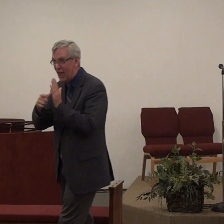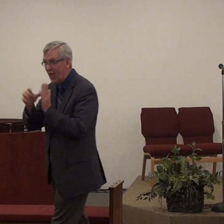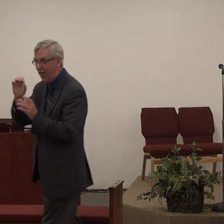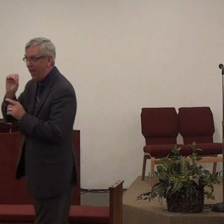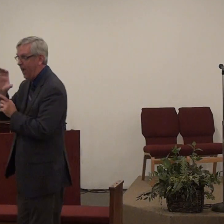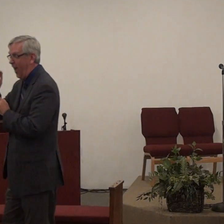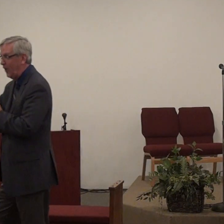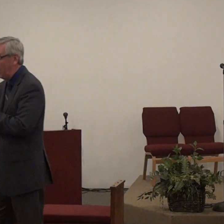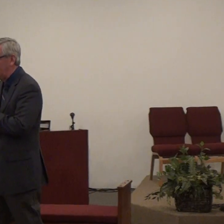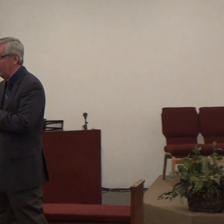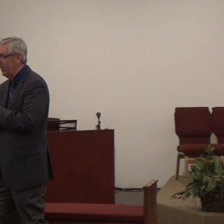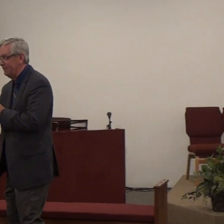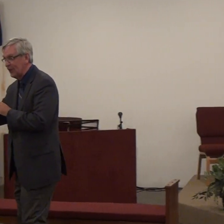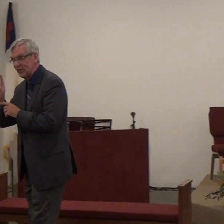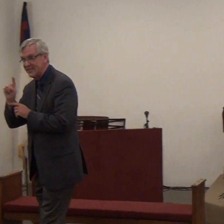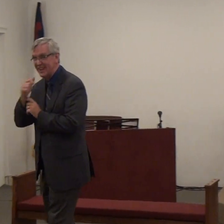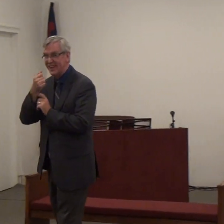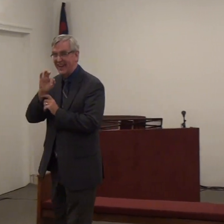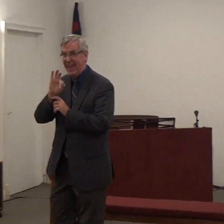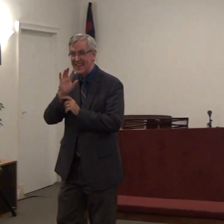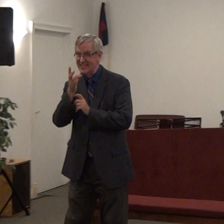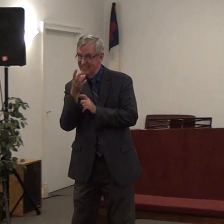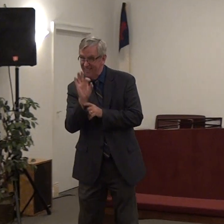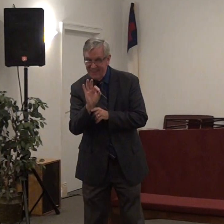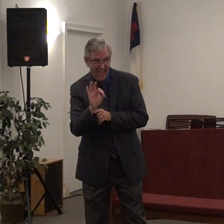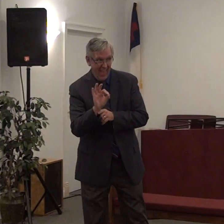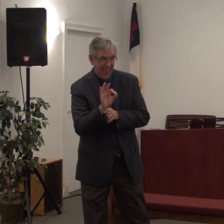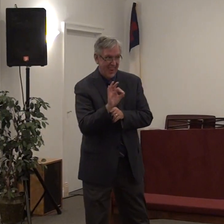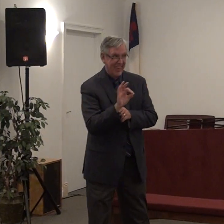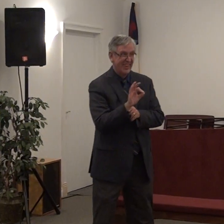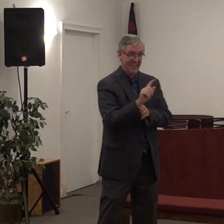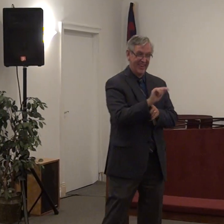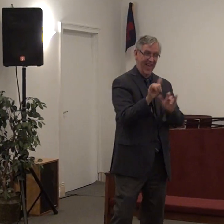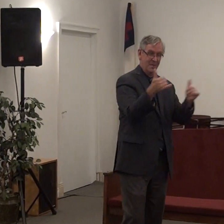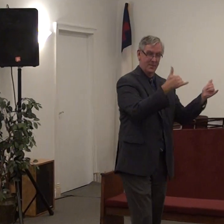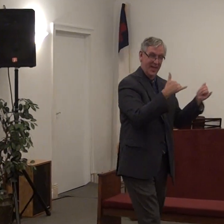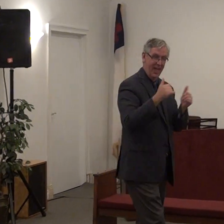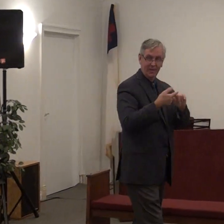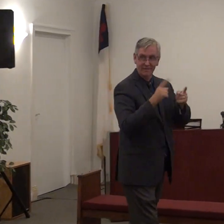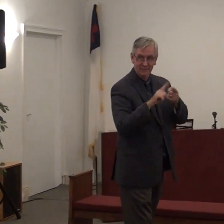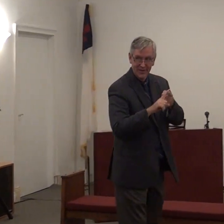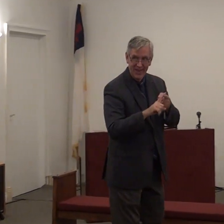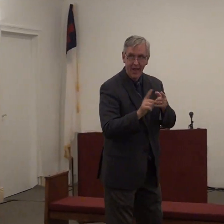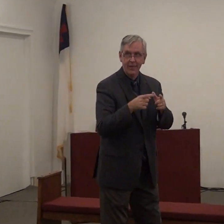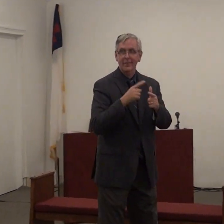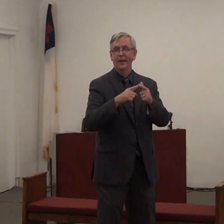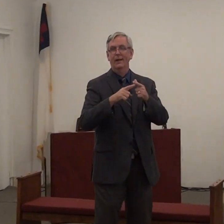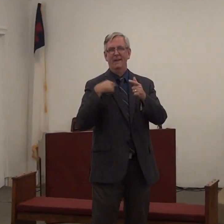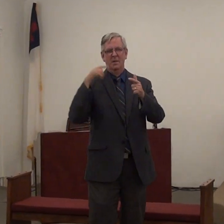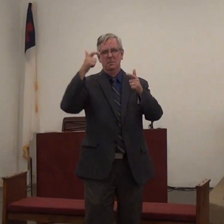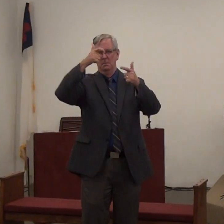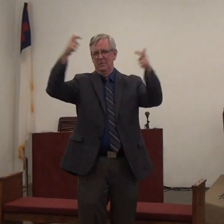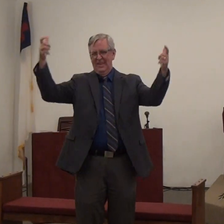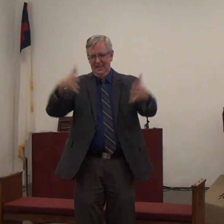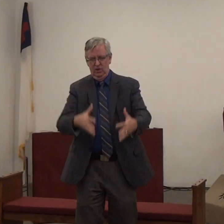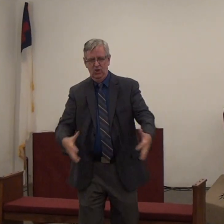5 months later, on October 31st of 1979, Tammy was playing with a friend in the